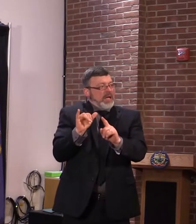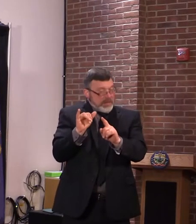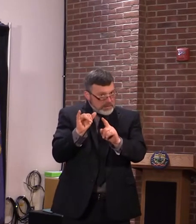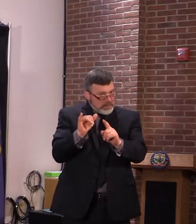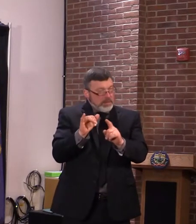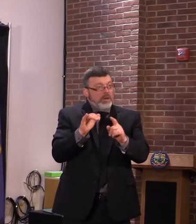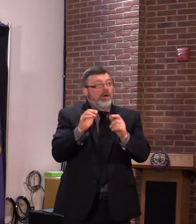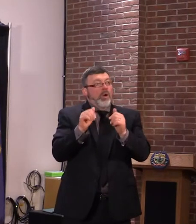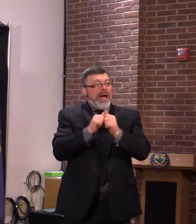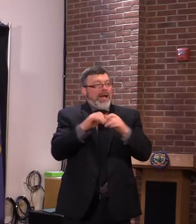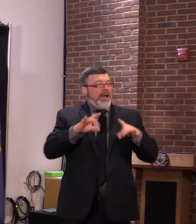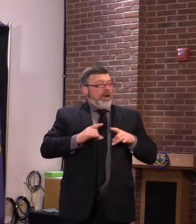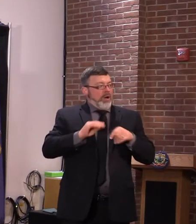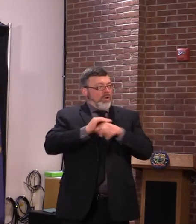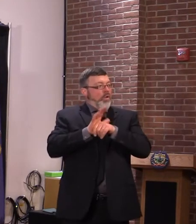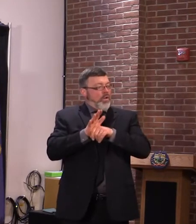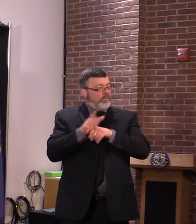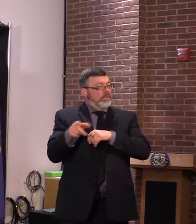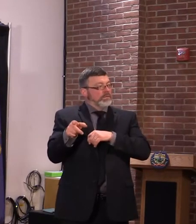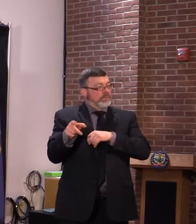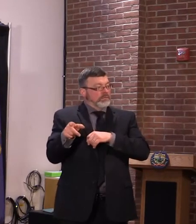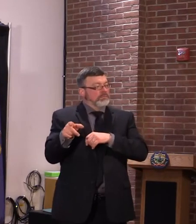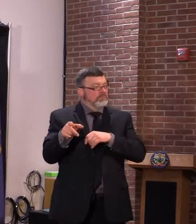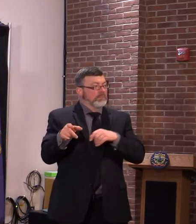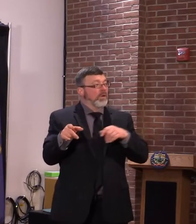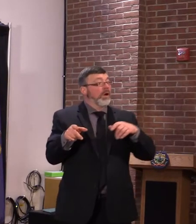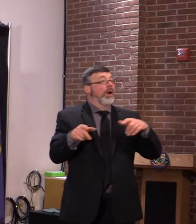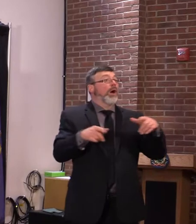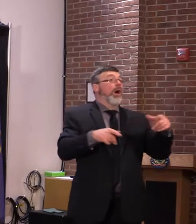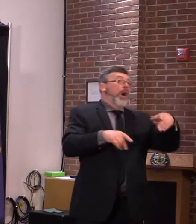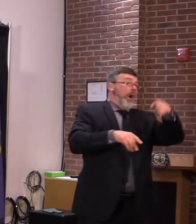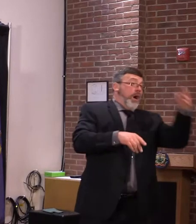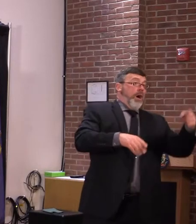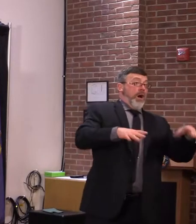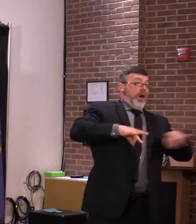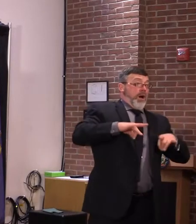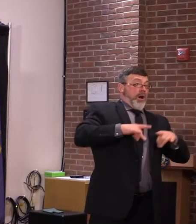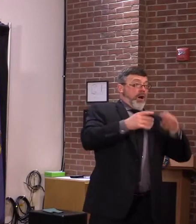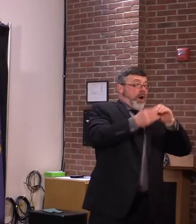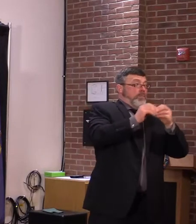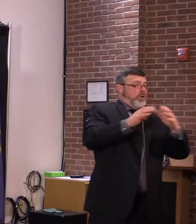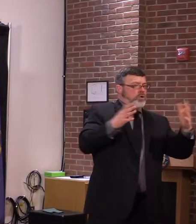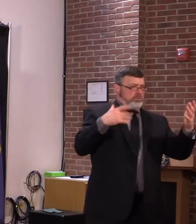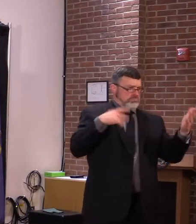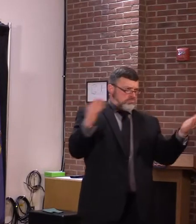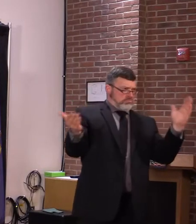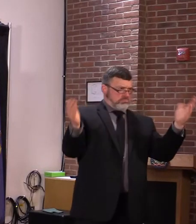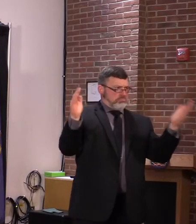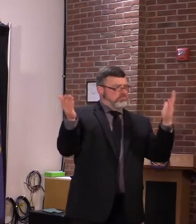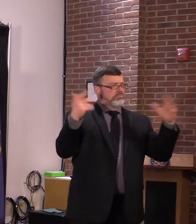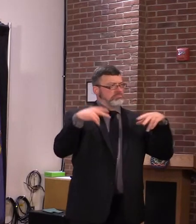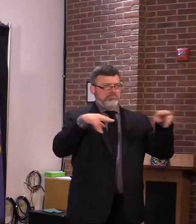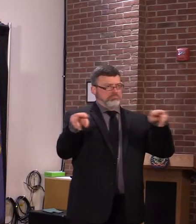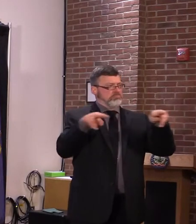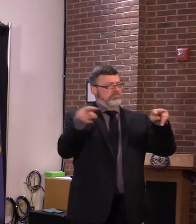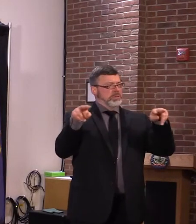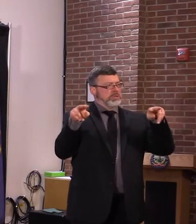of COVID, I think it does make the point that we're seeing a milder variant.